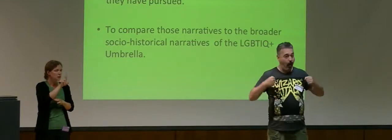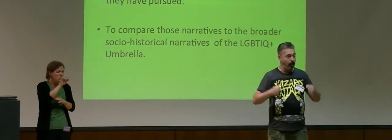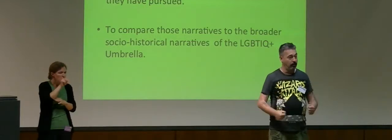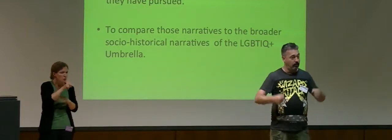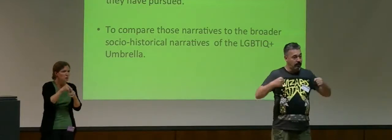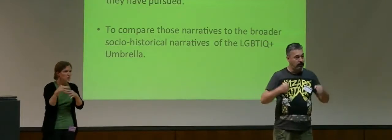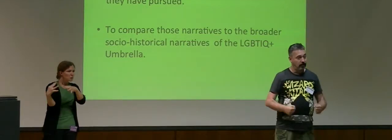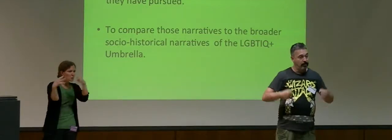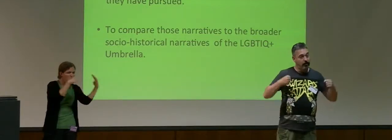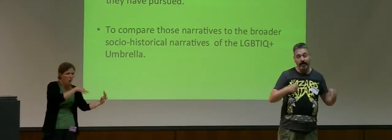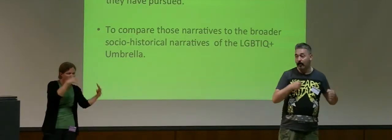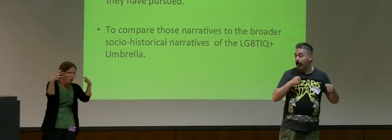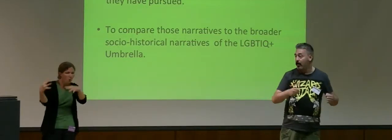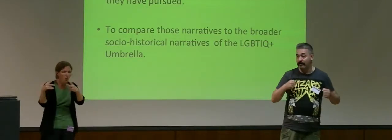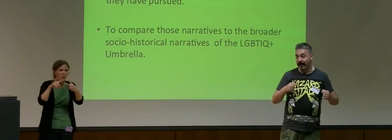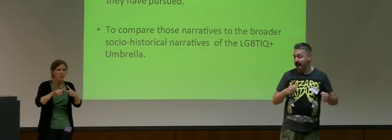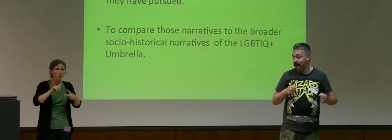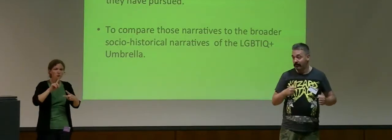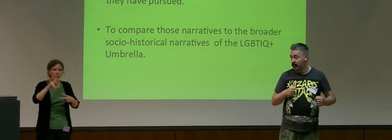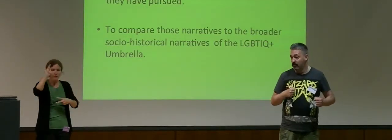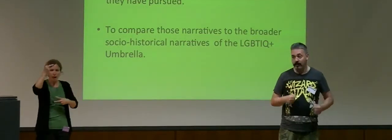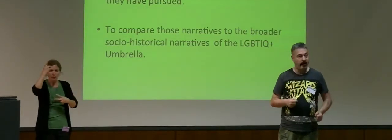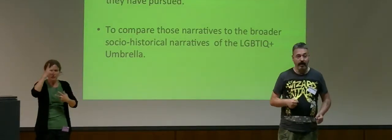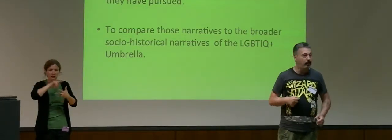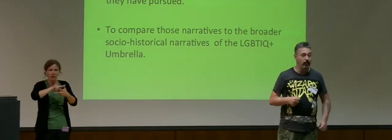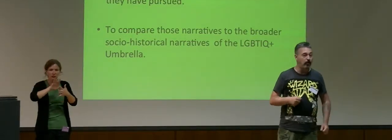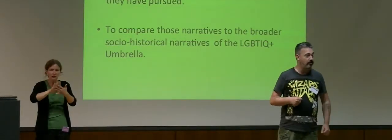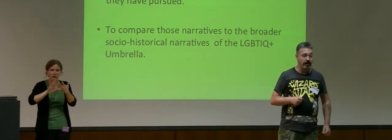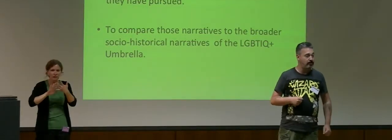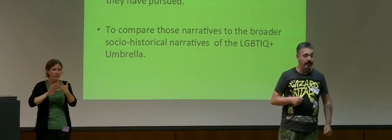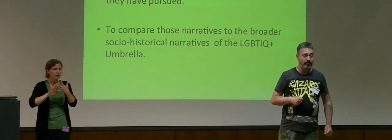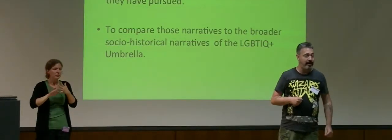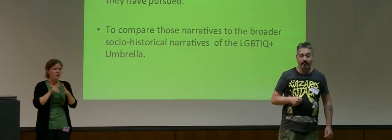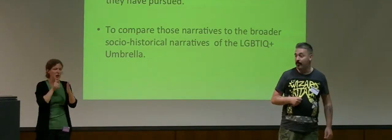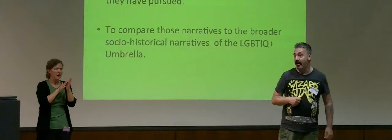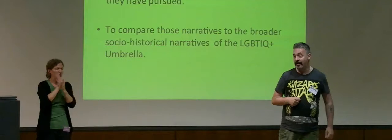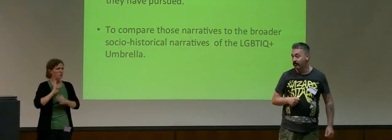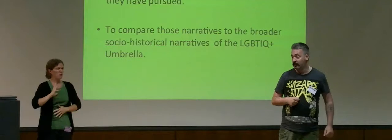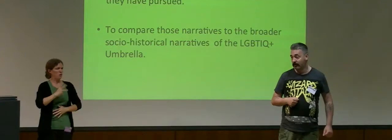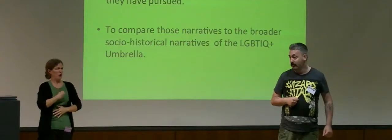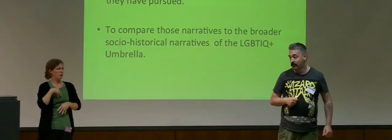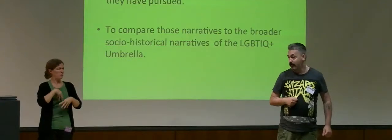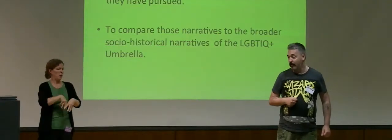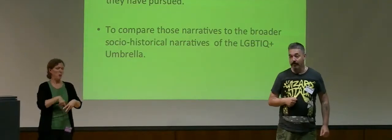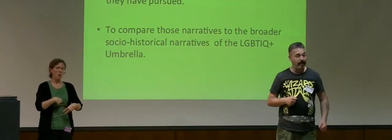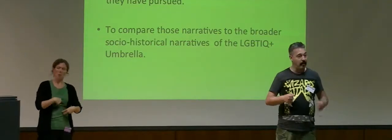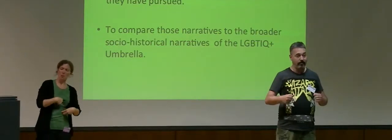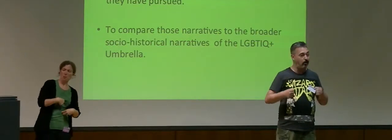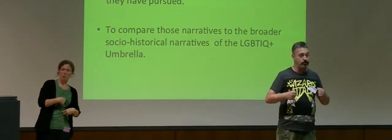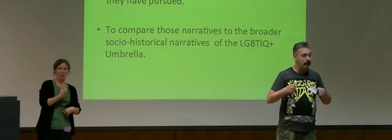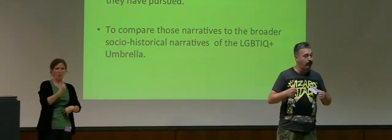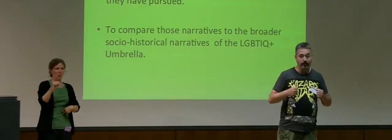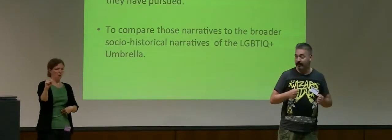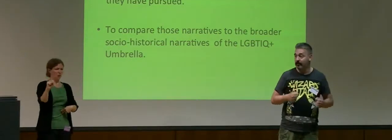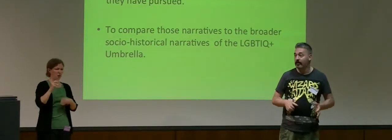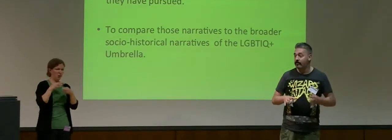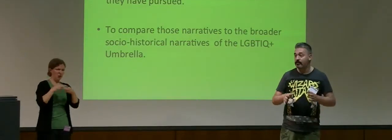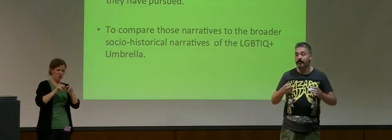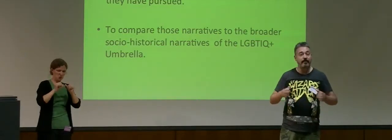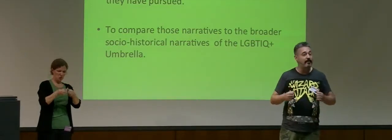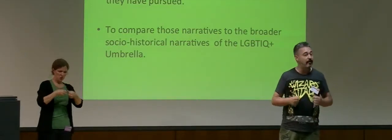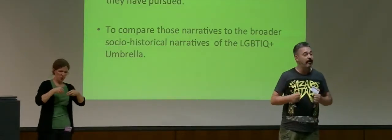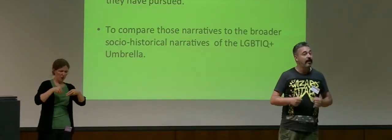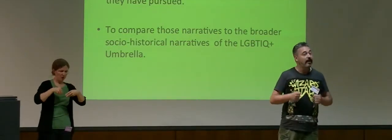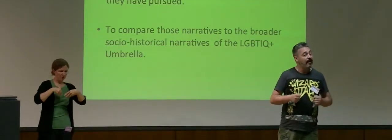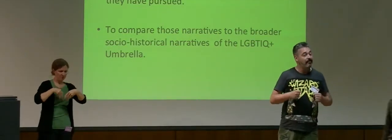and war and the real politics. But, you know, it wouldn't want to go to a trans parade. That wouldn't be like social movement.